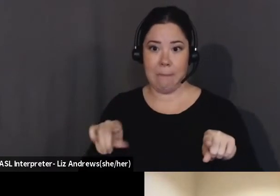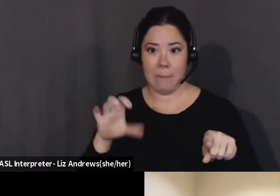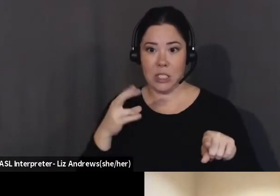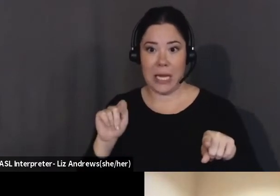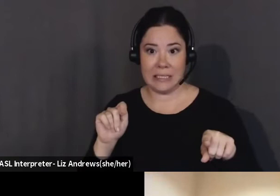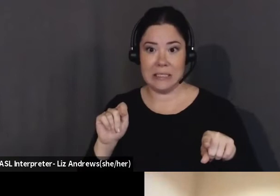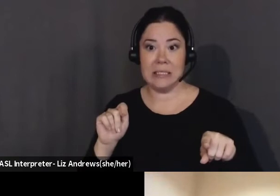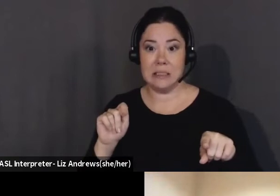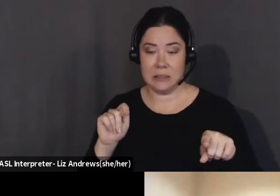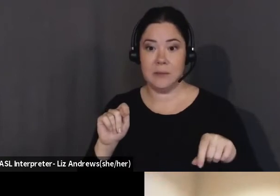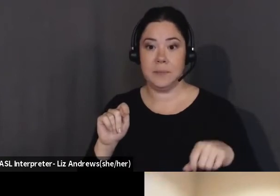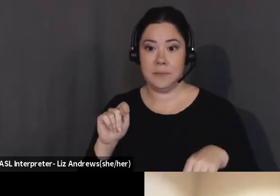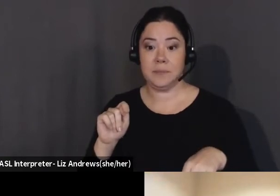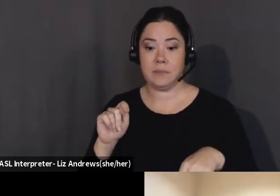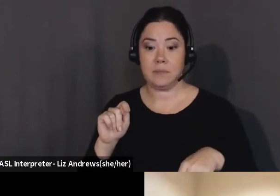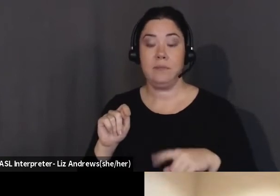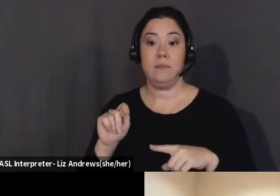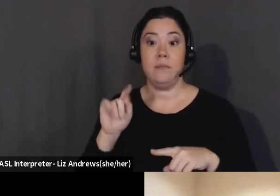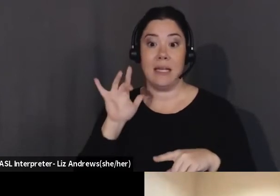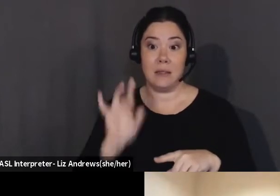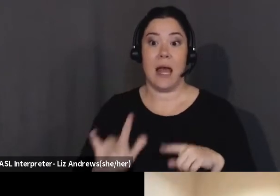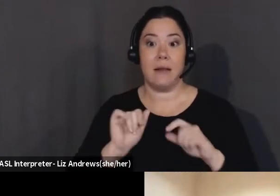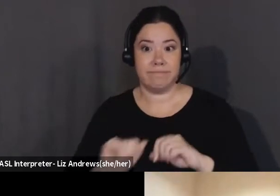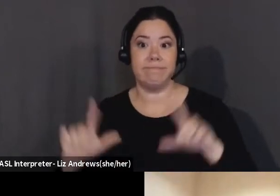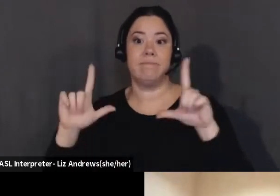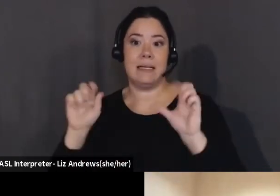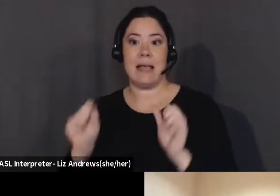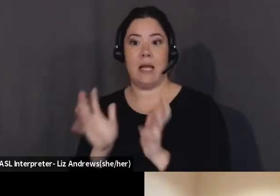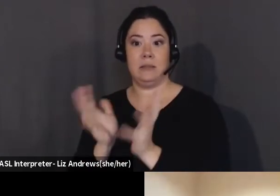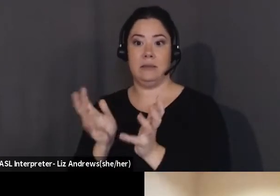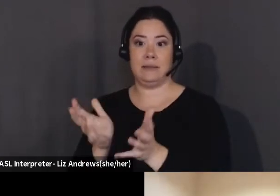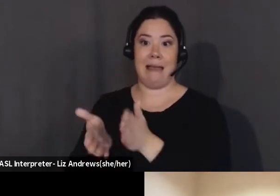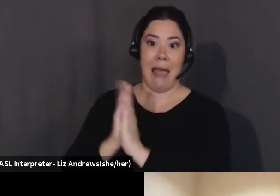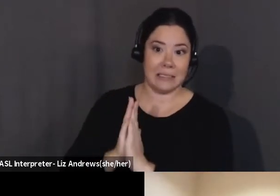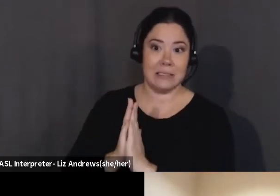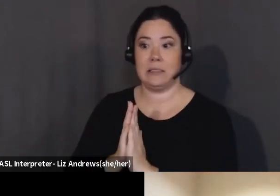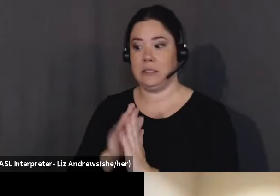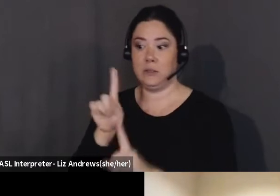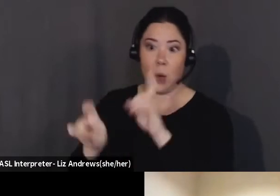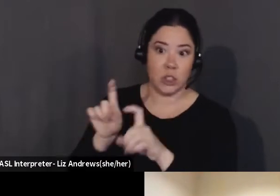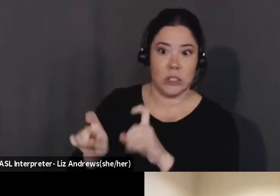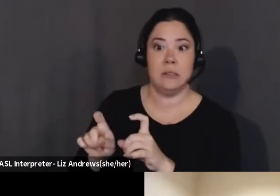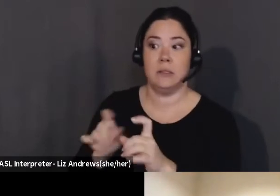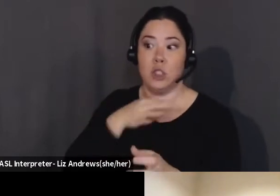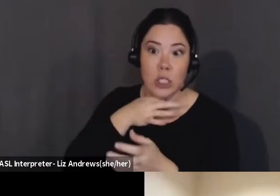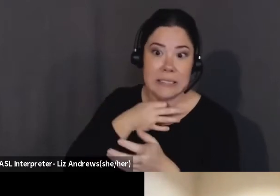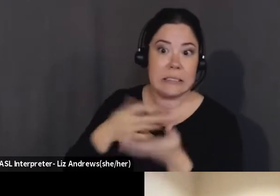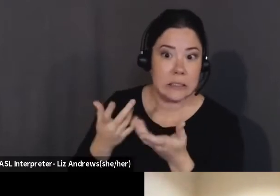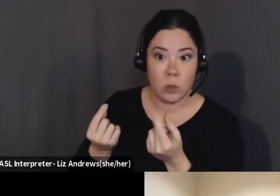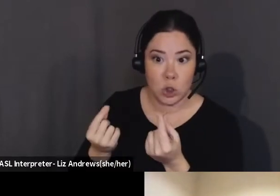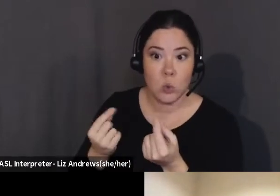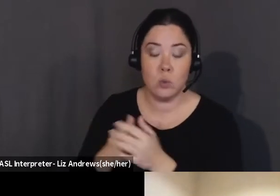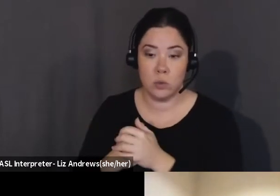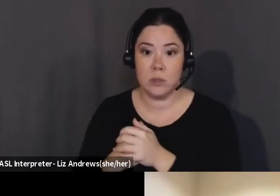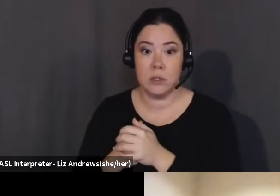is selected, that will allow you to follow along with the chat or add in your comments. If you would like to turn